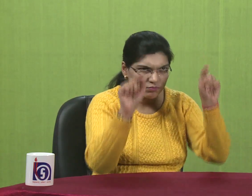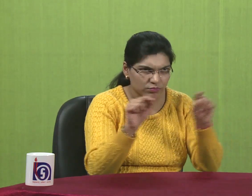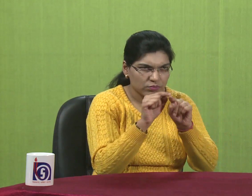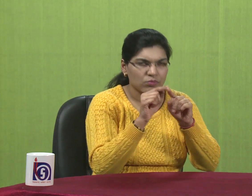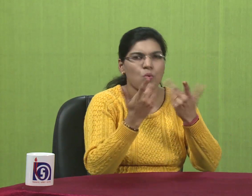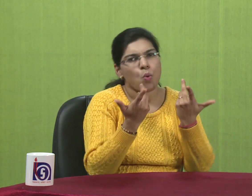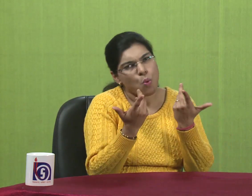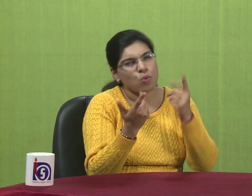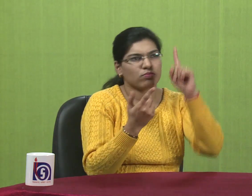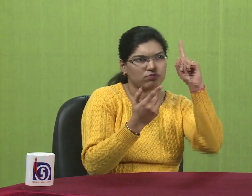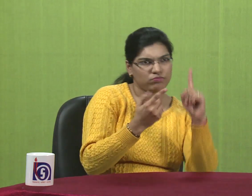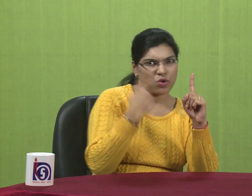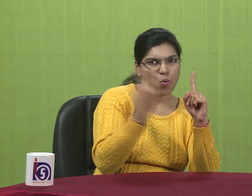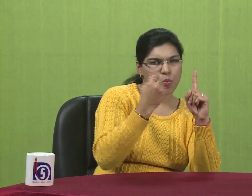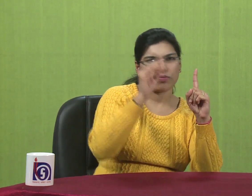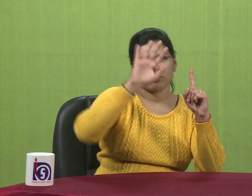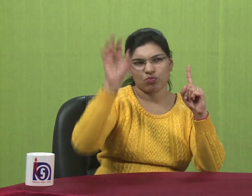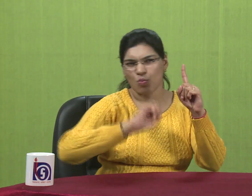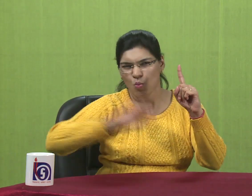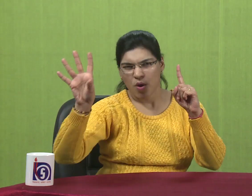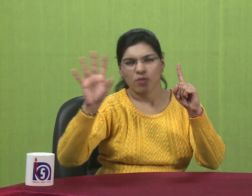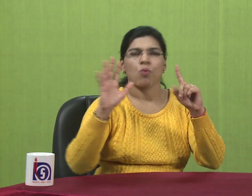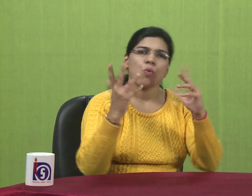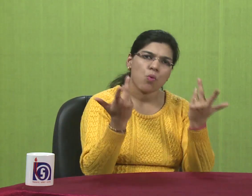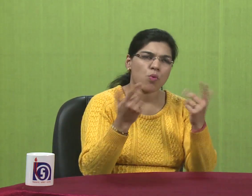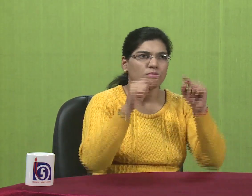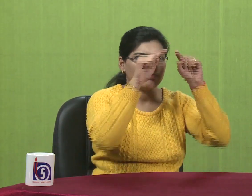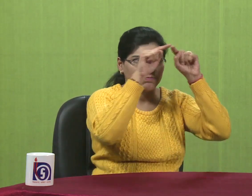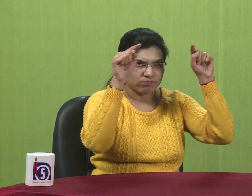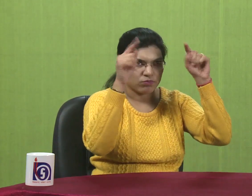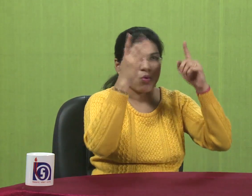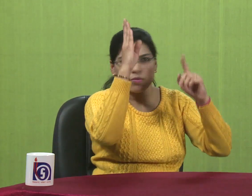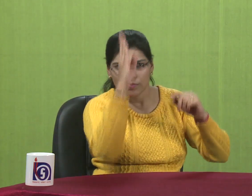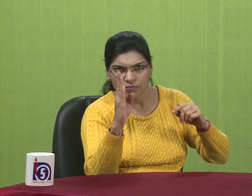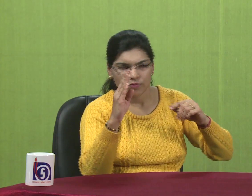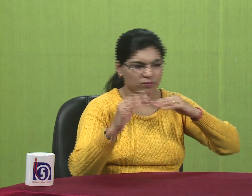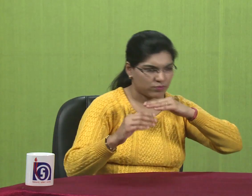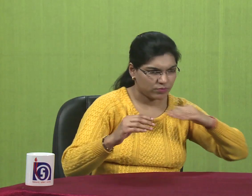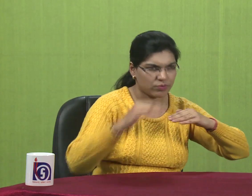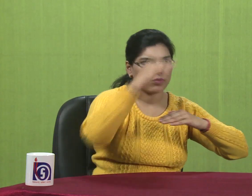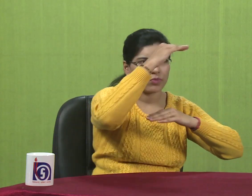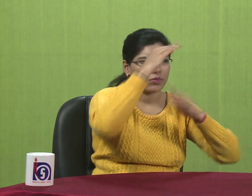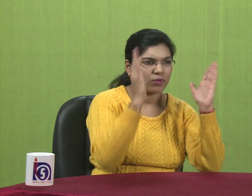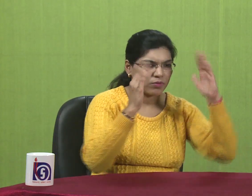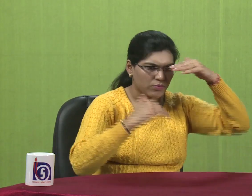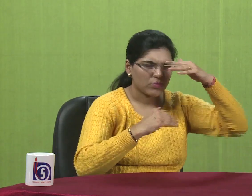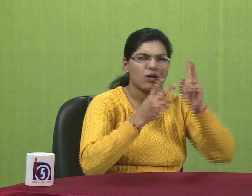The point of using lorem ipsum is that it has more